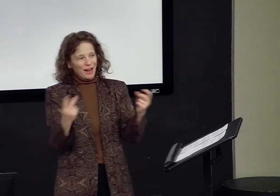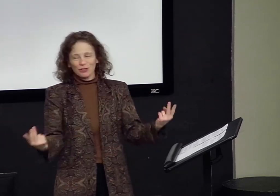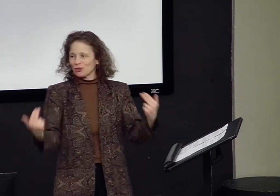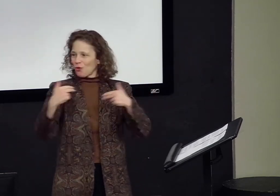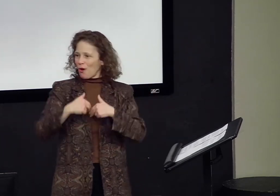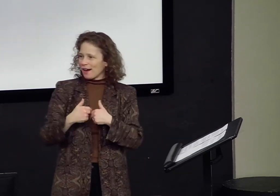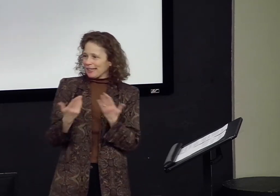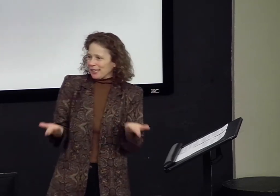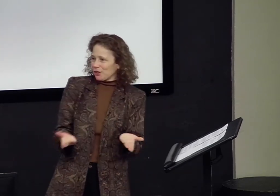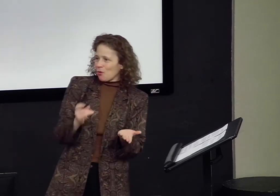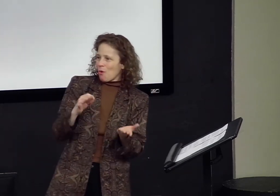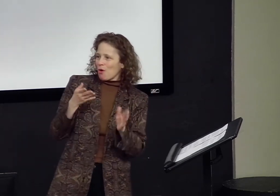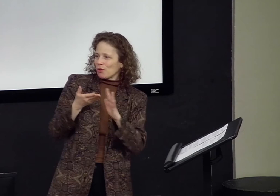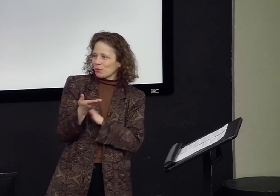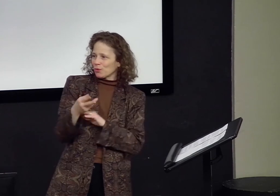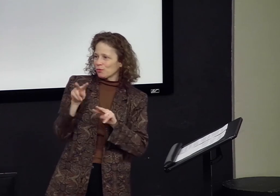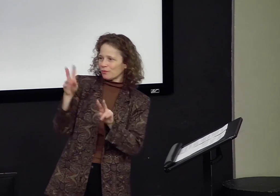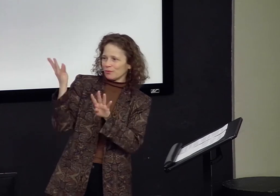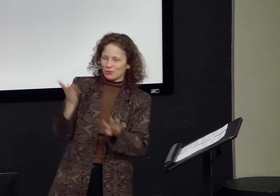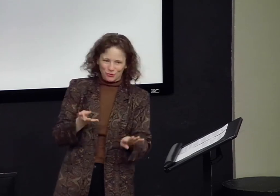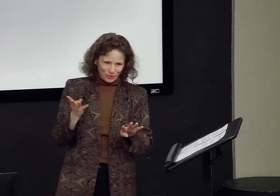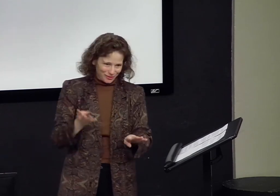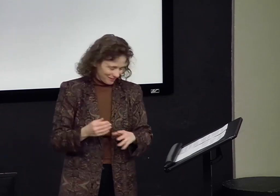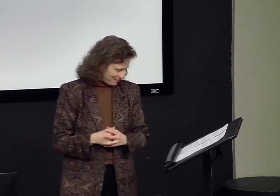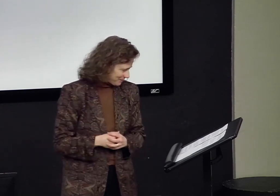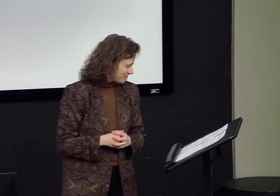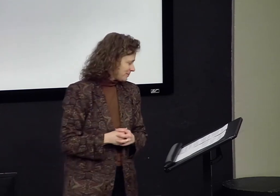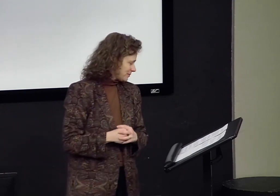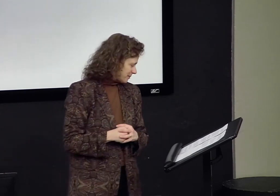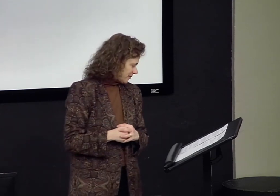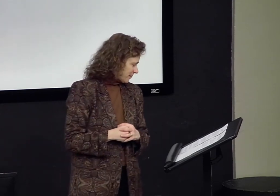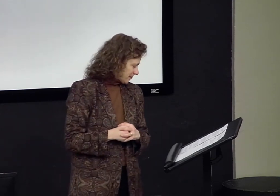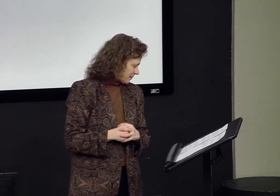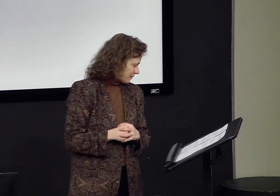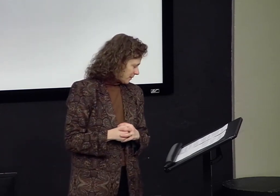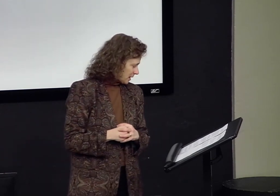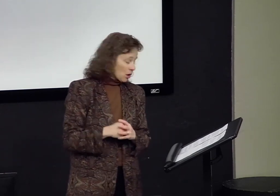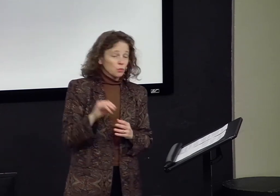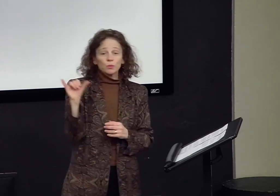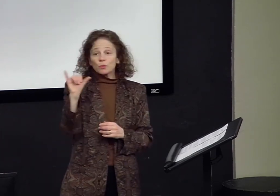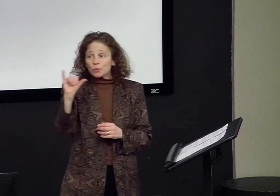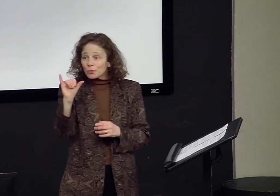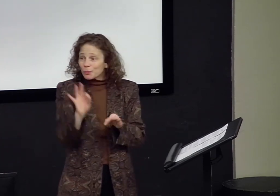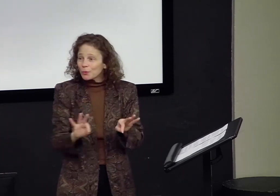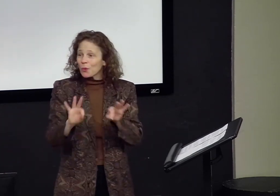And hopefully everyone who's here would be able to join us either here on campus or from a distance.